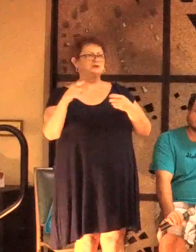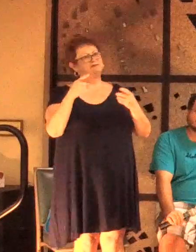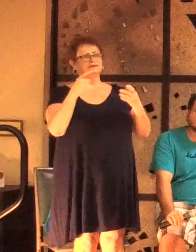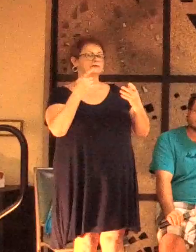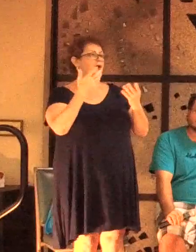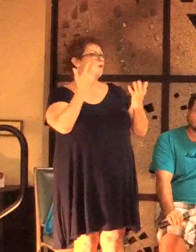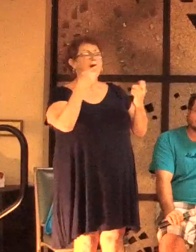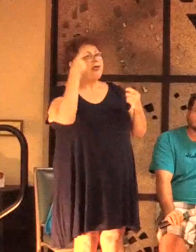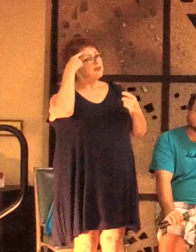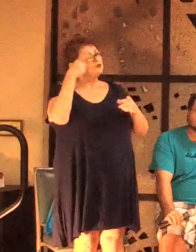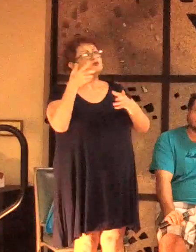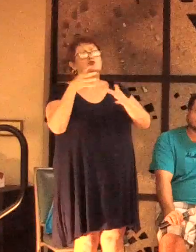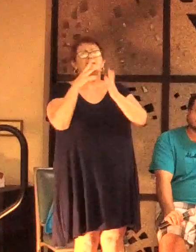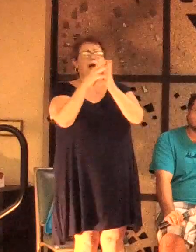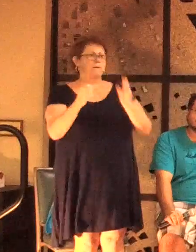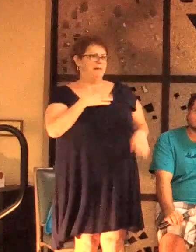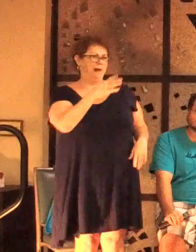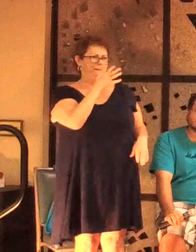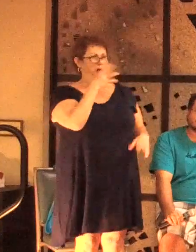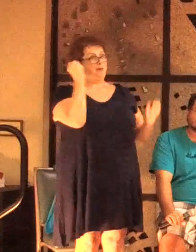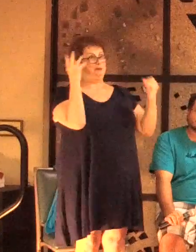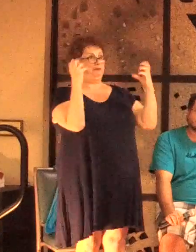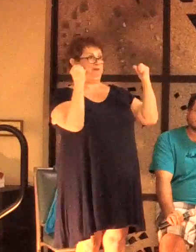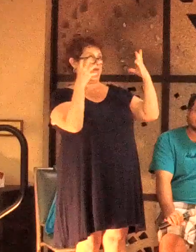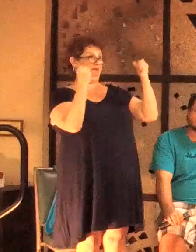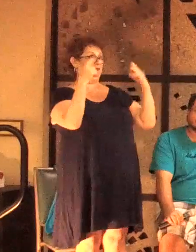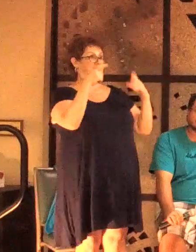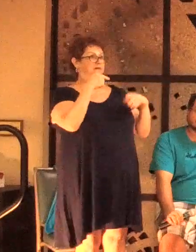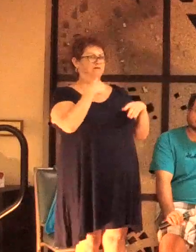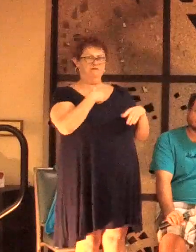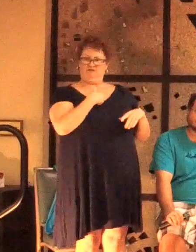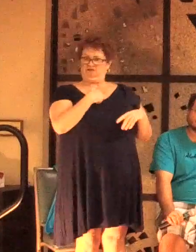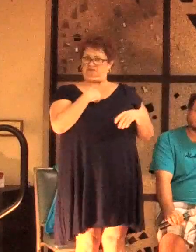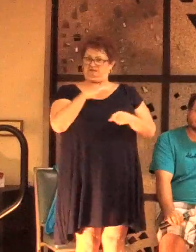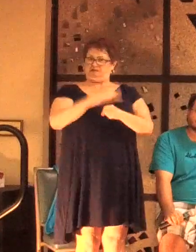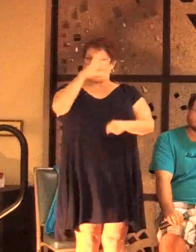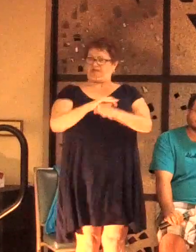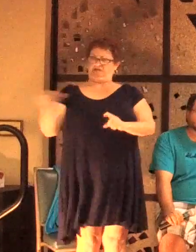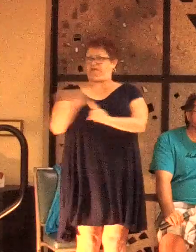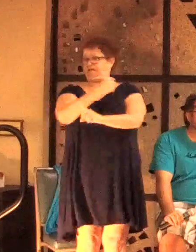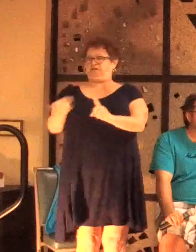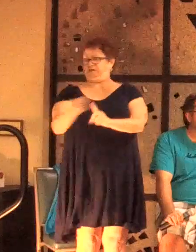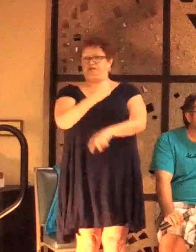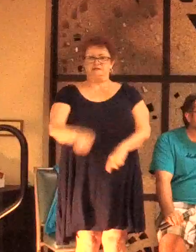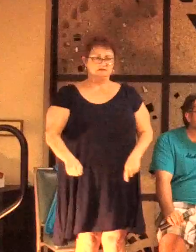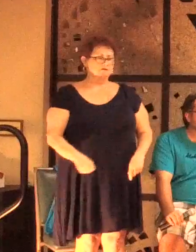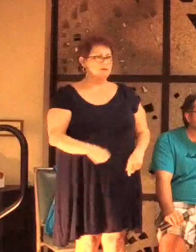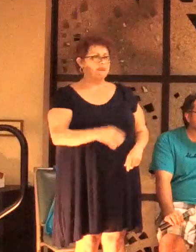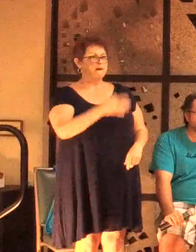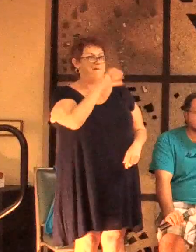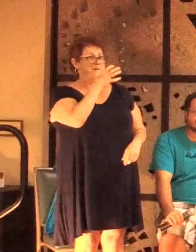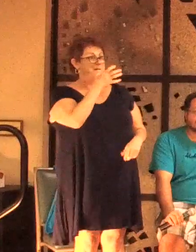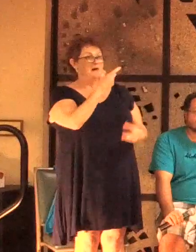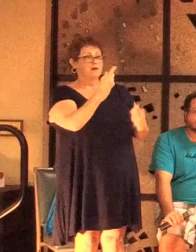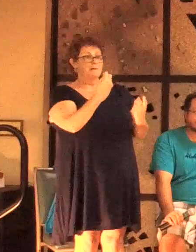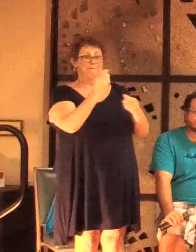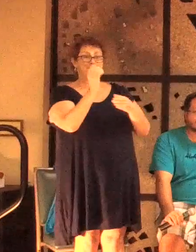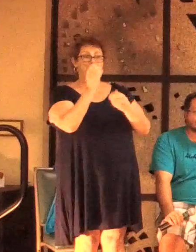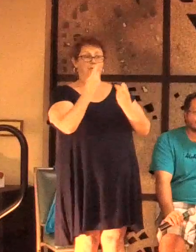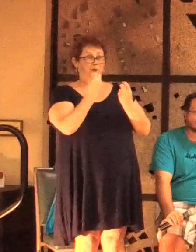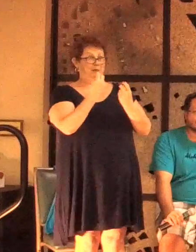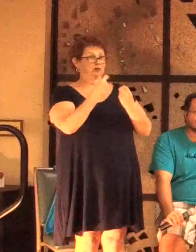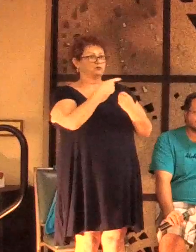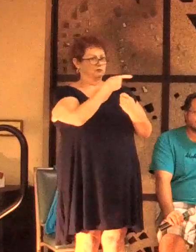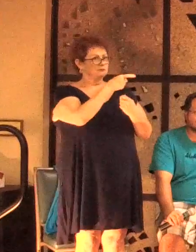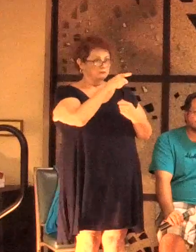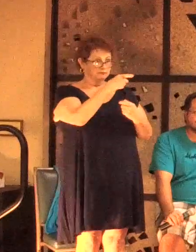and a little girl in our neighborhood, and I thought she was copying my mom, but I got enraged and I started hitting her